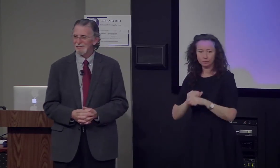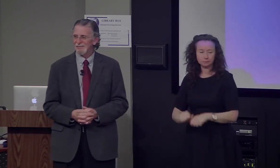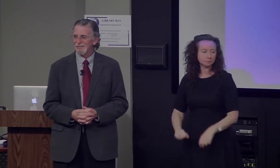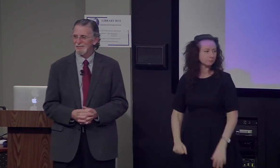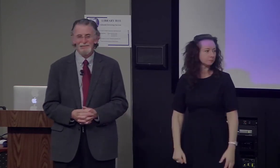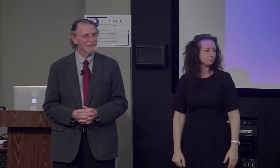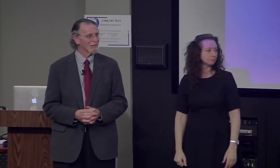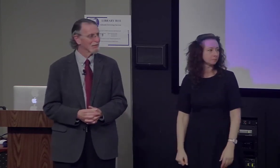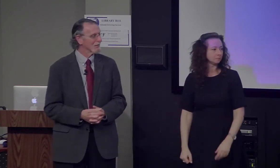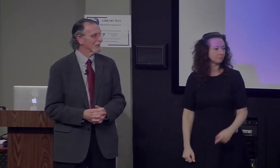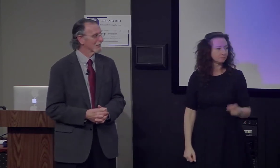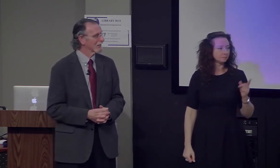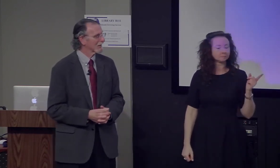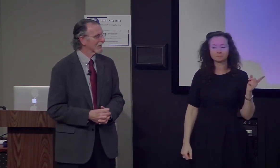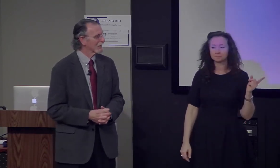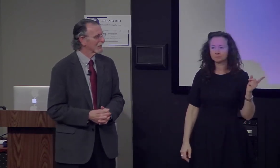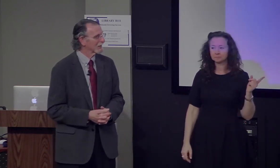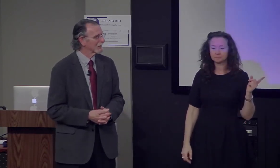I might just